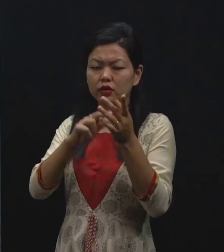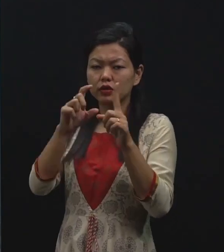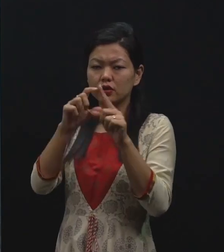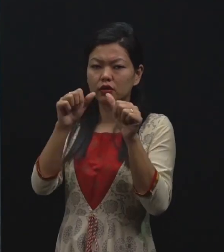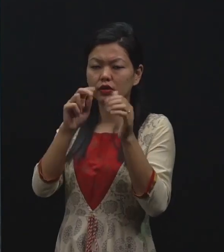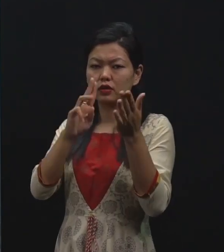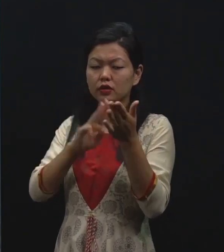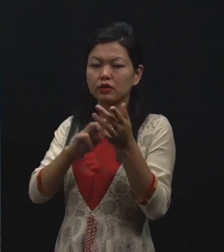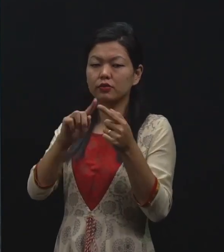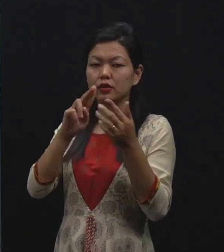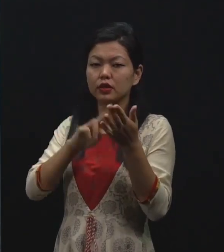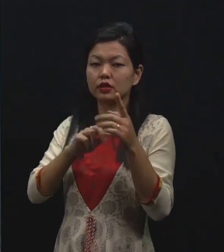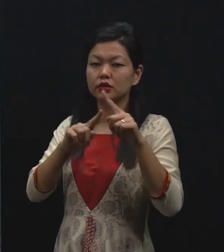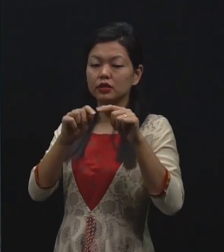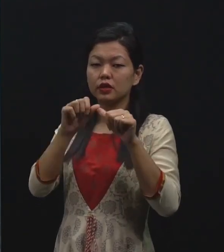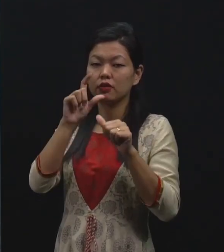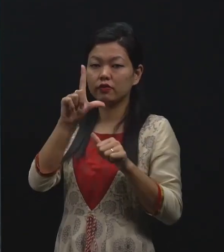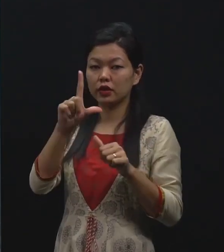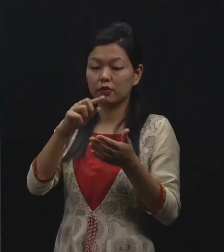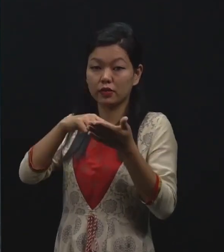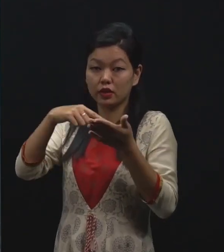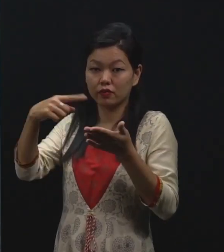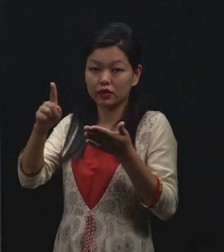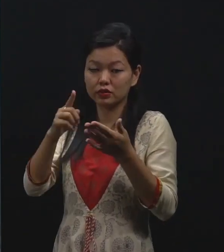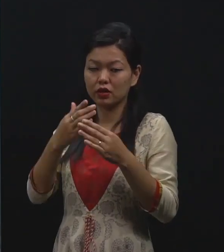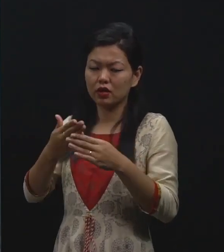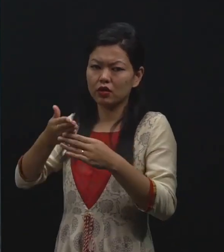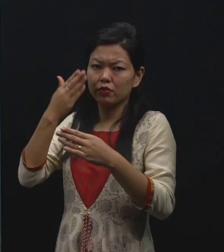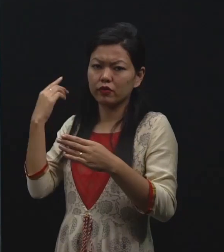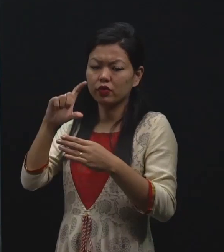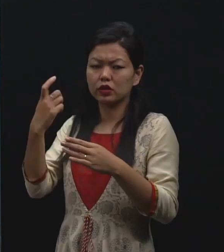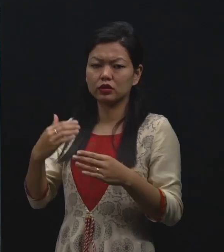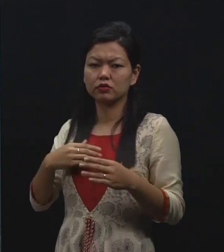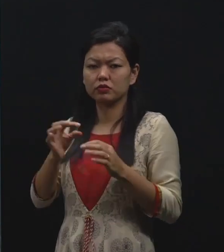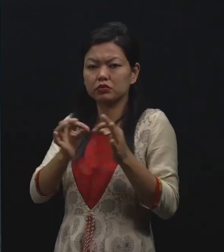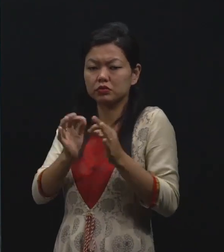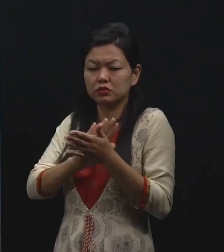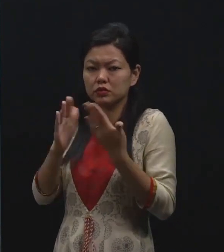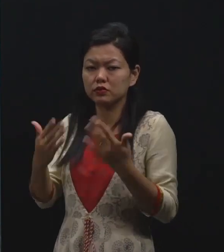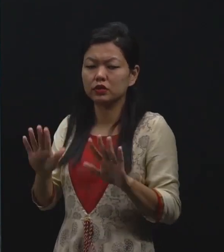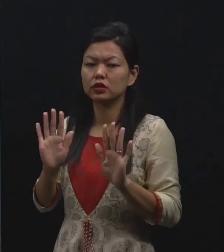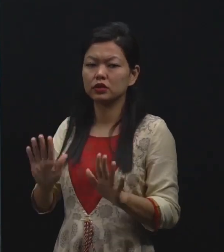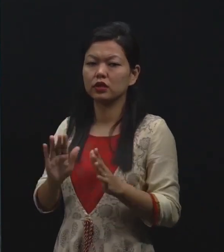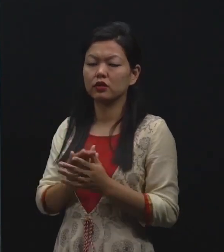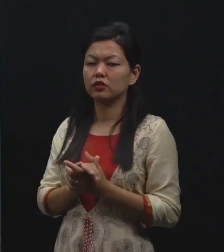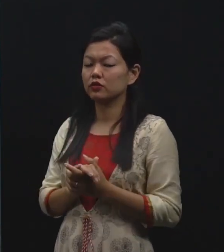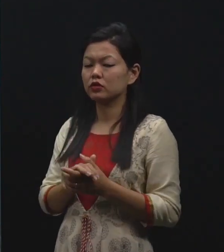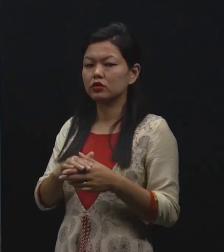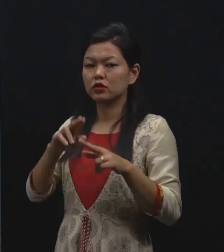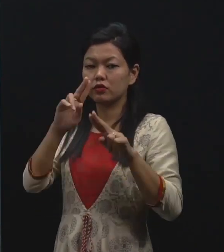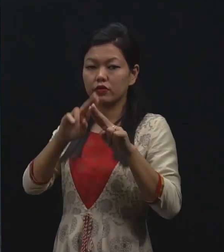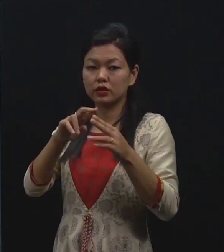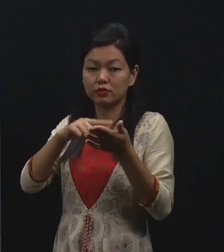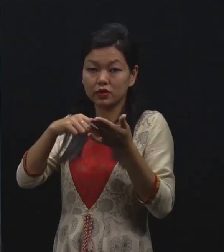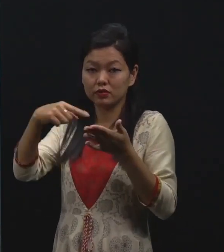Supreme Court, if you remember in the previous class, where the Supreme Court acts as the guardian of the fundamental rights, right?